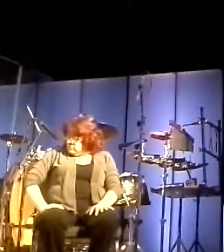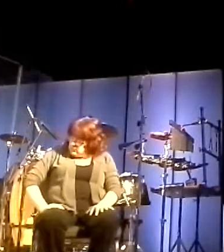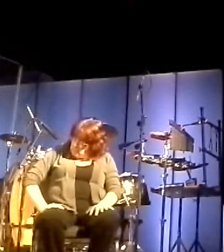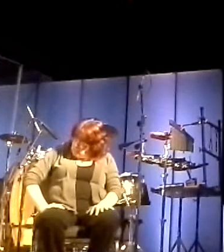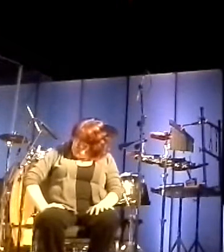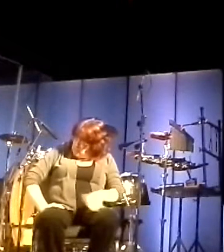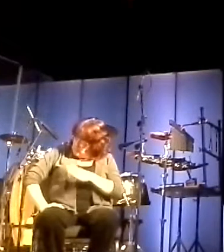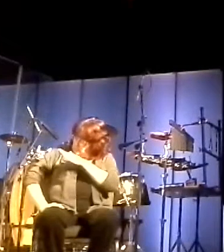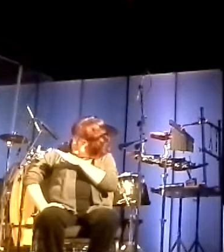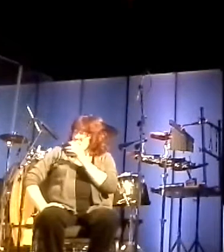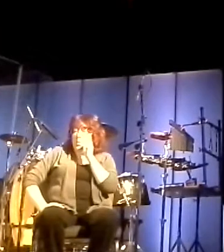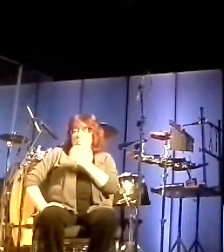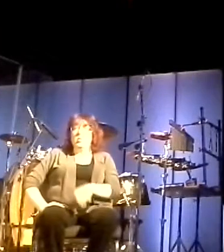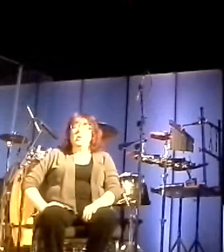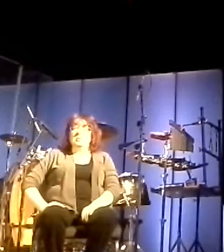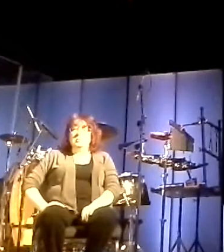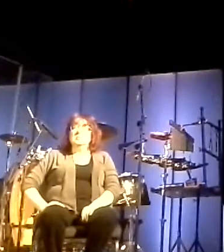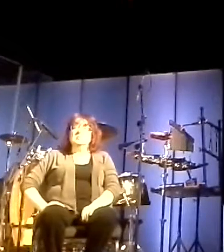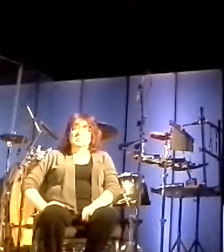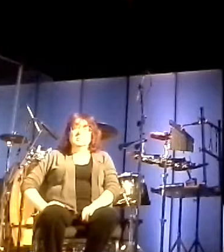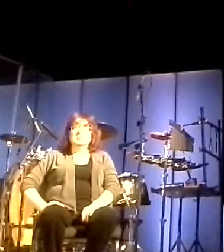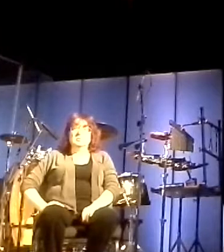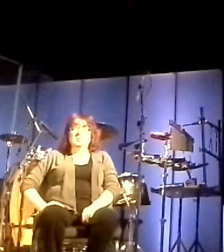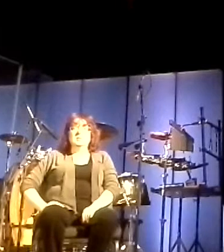That rhymed. It was kind of cool, wasn't it?